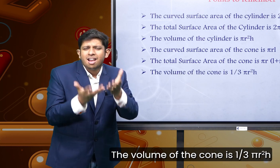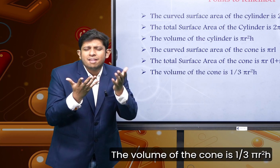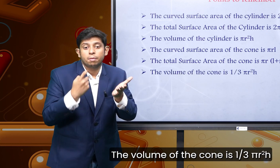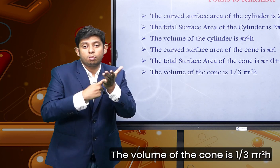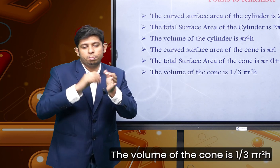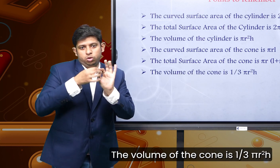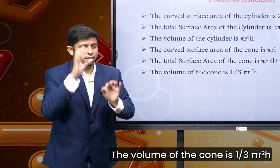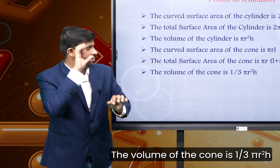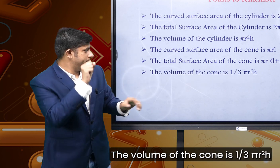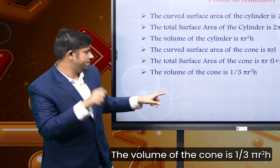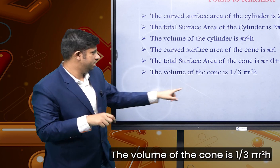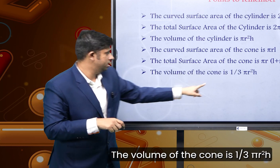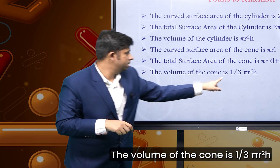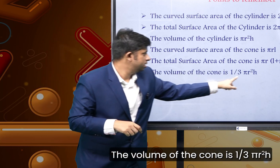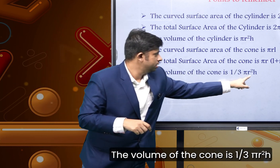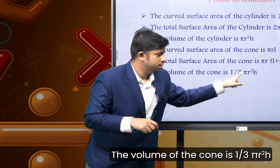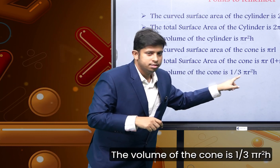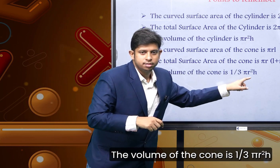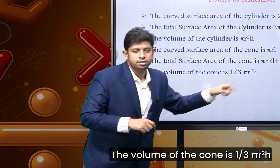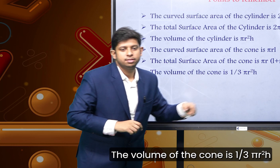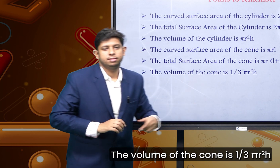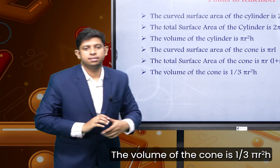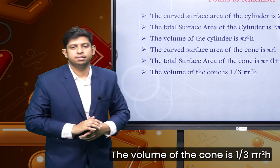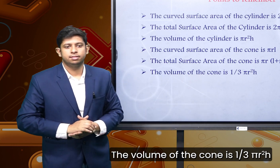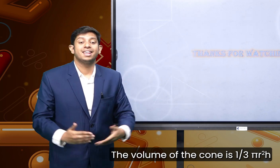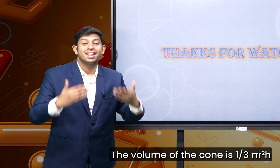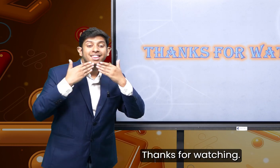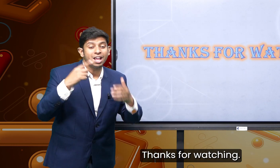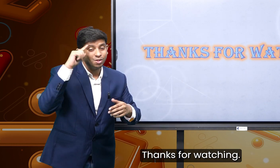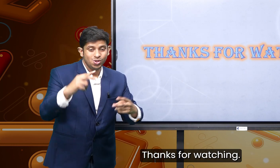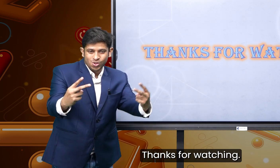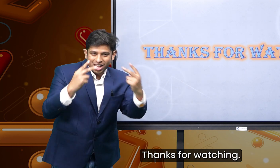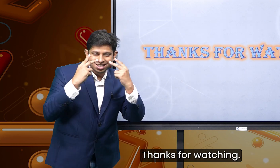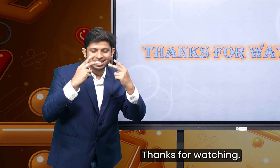pi r square h. Thanks for watching.